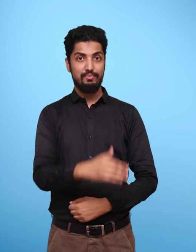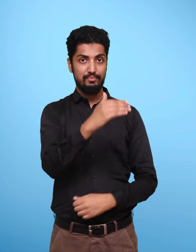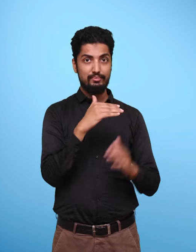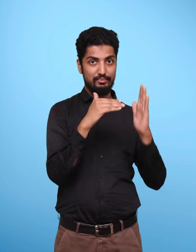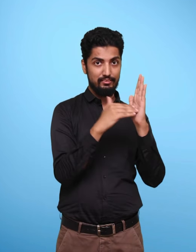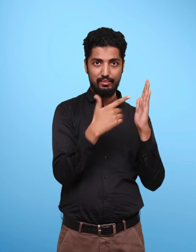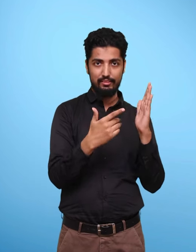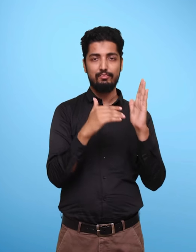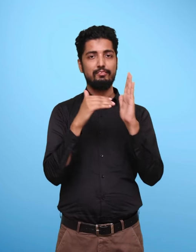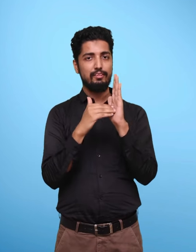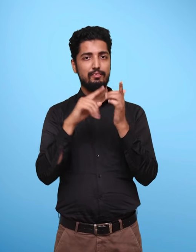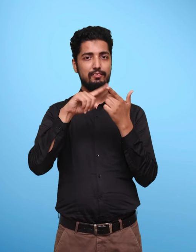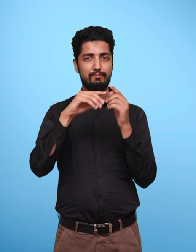Z is for zebra.